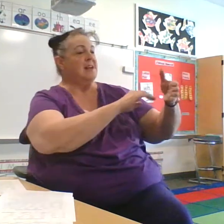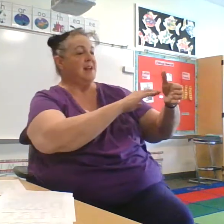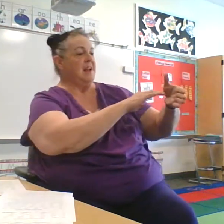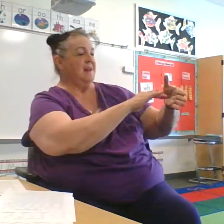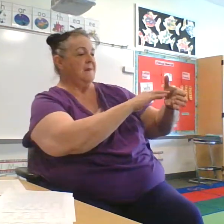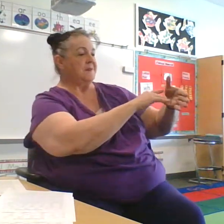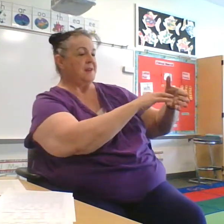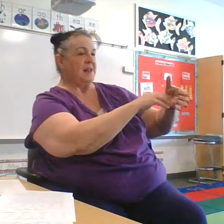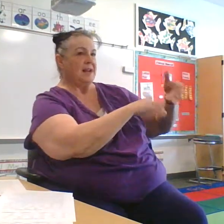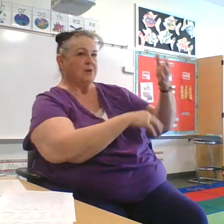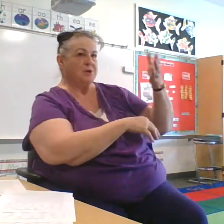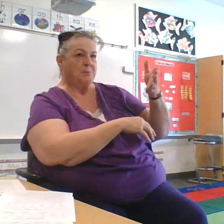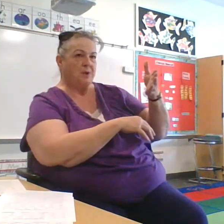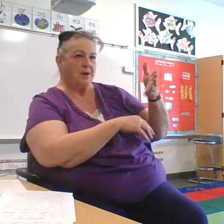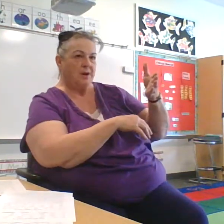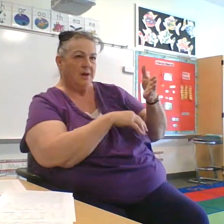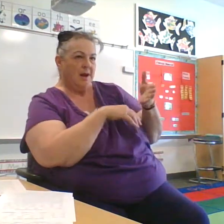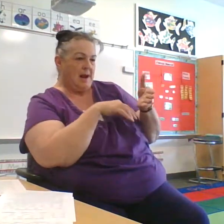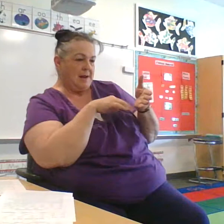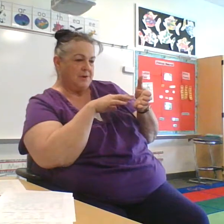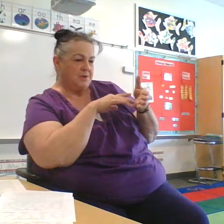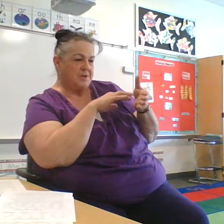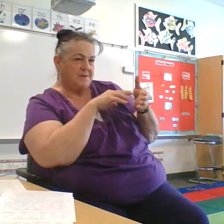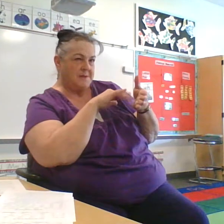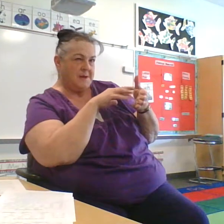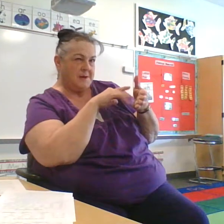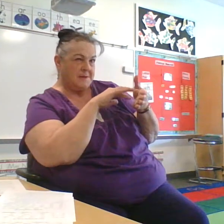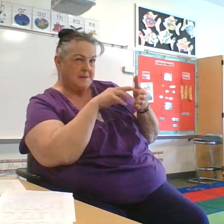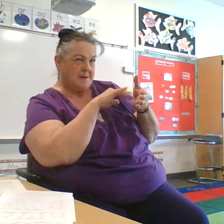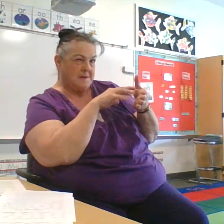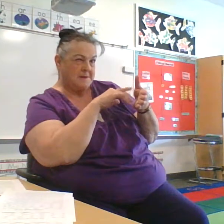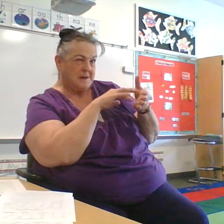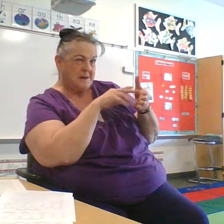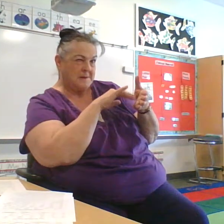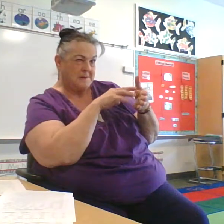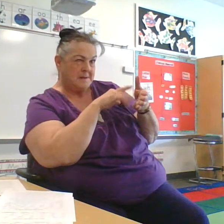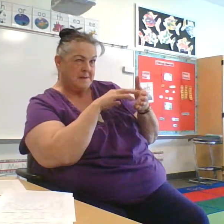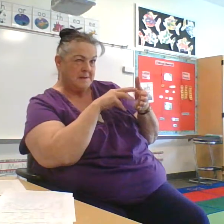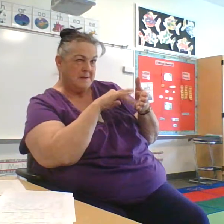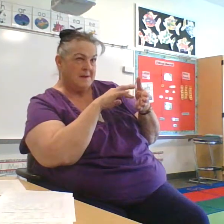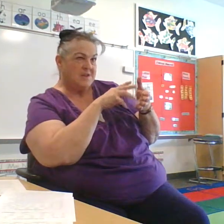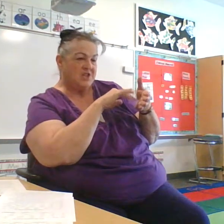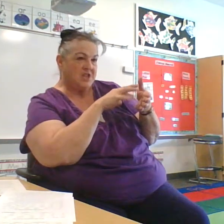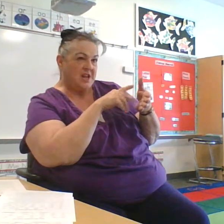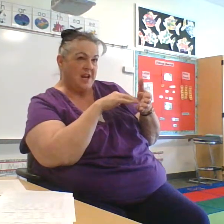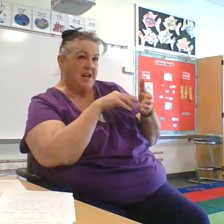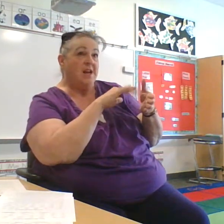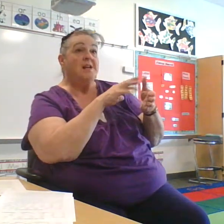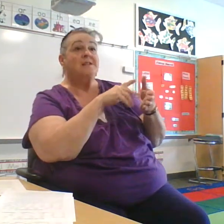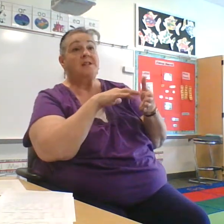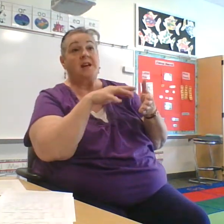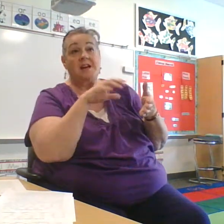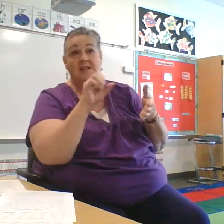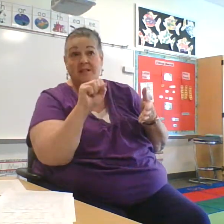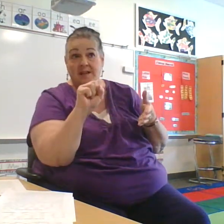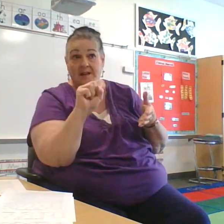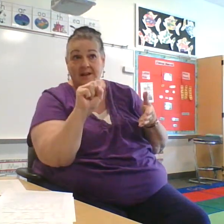study. Like, here's your book, and you're just studying, studying, studying, studying. Study, studies,